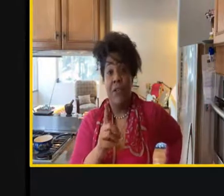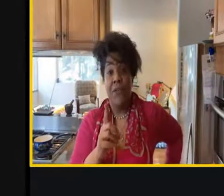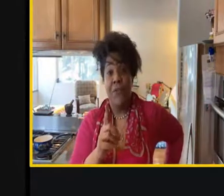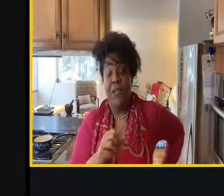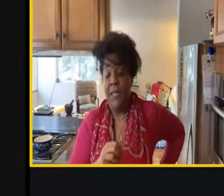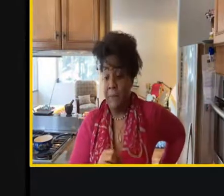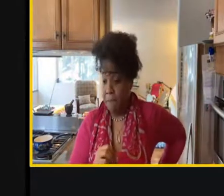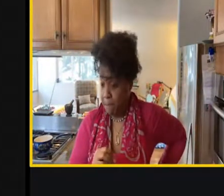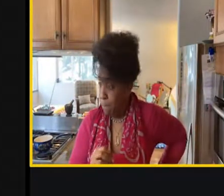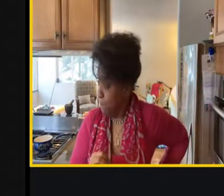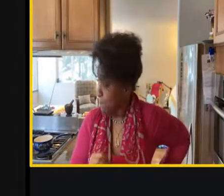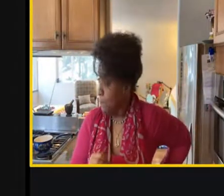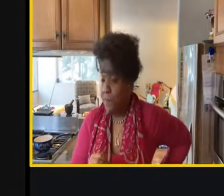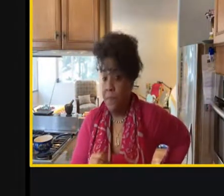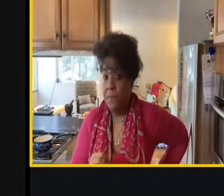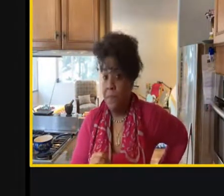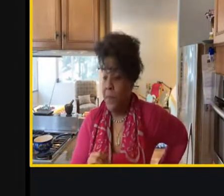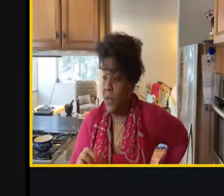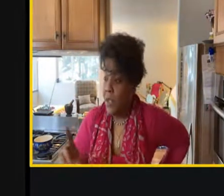Now, don't forget,